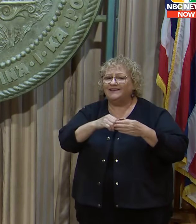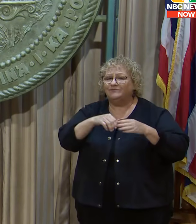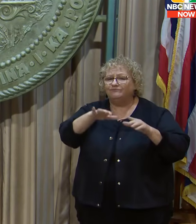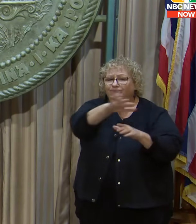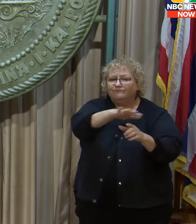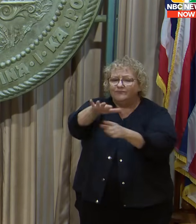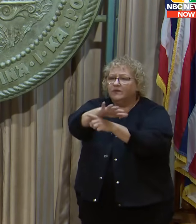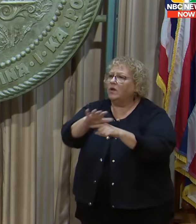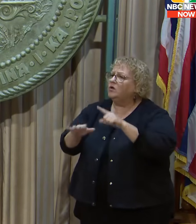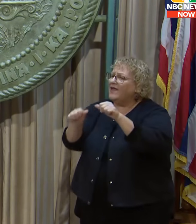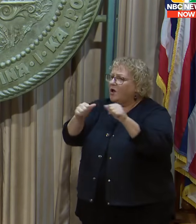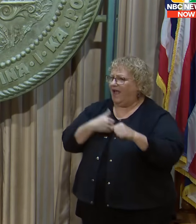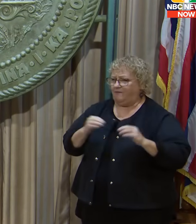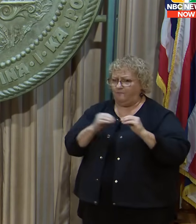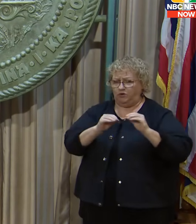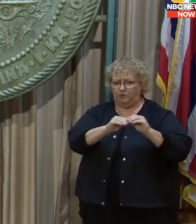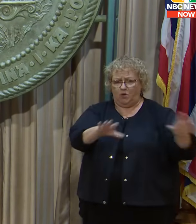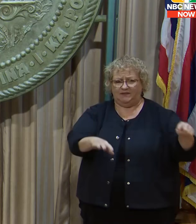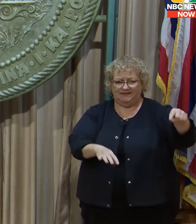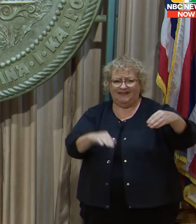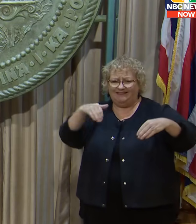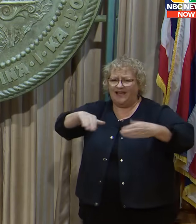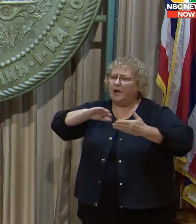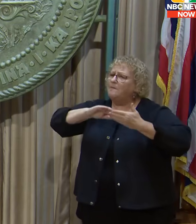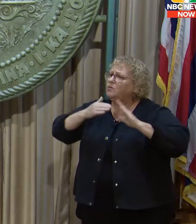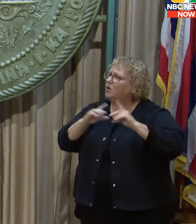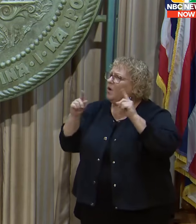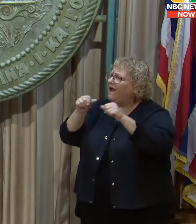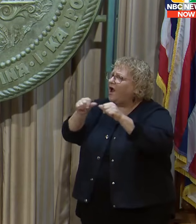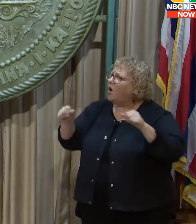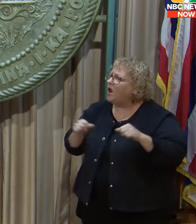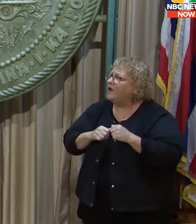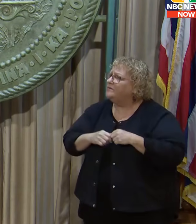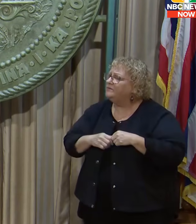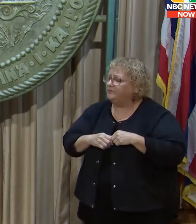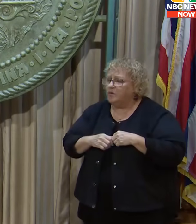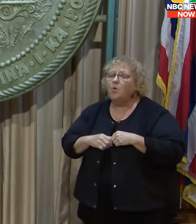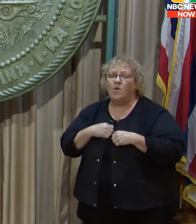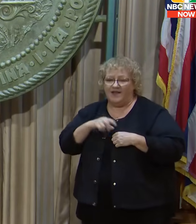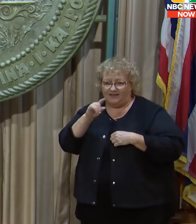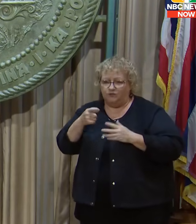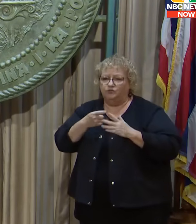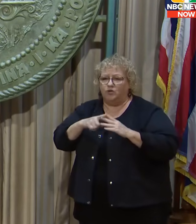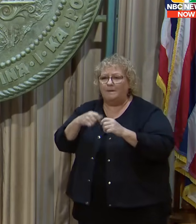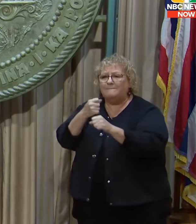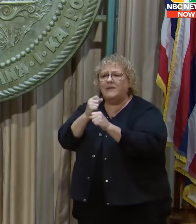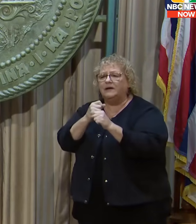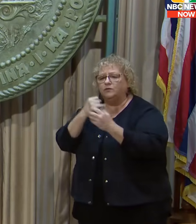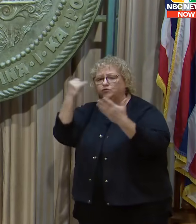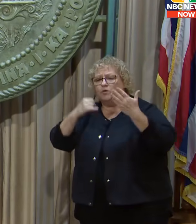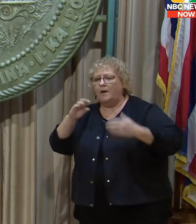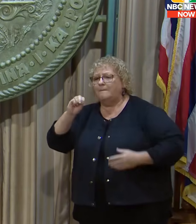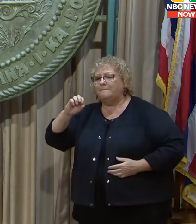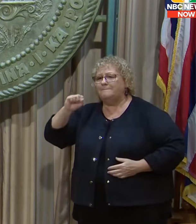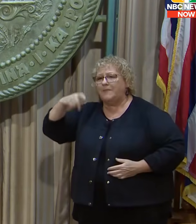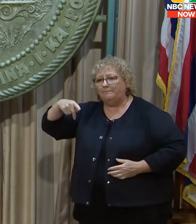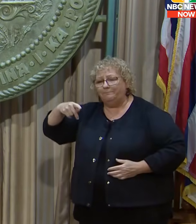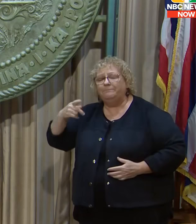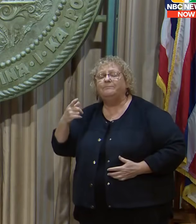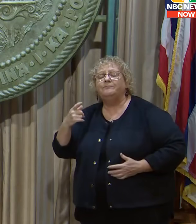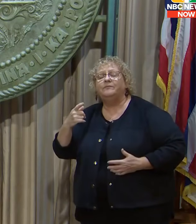public specifically where the virus is spreading in the community? We have begun the process now of determining